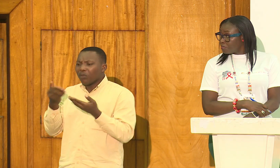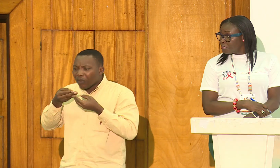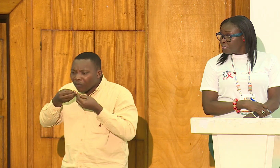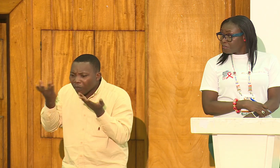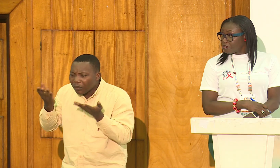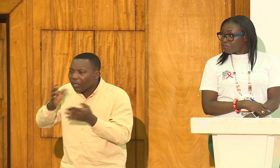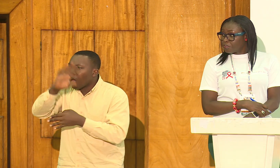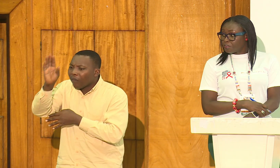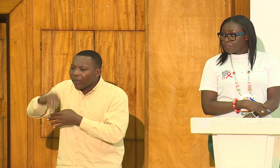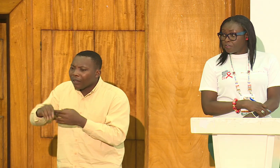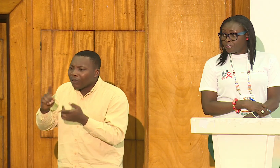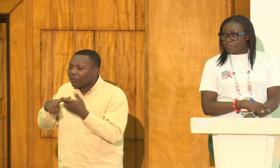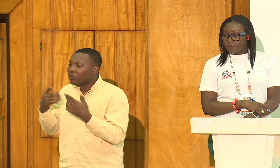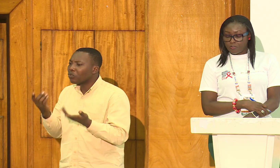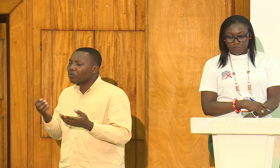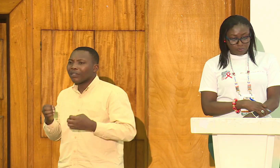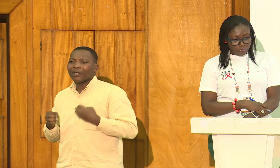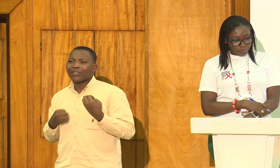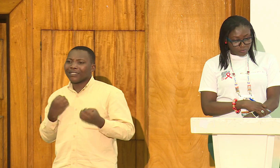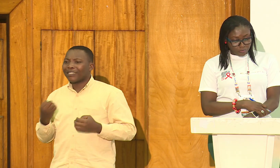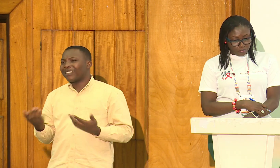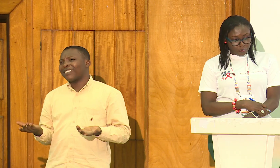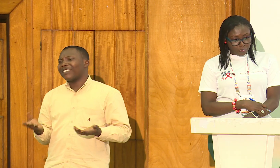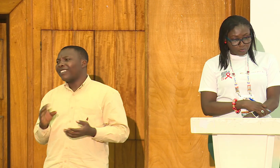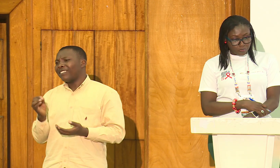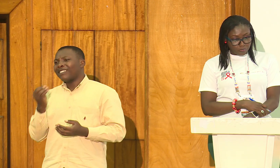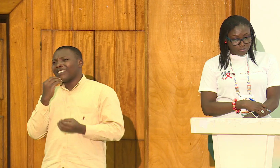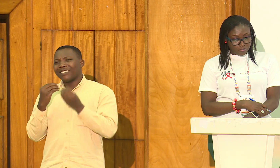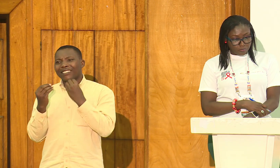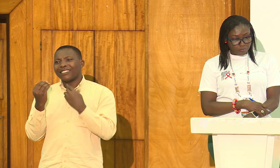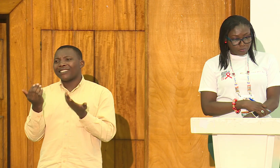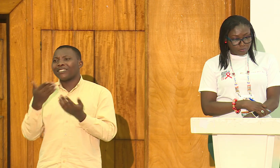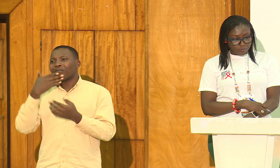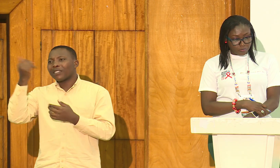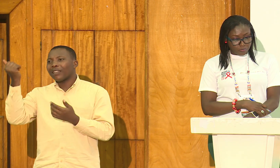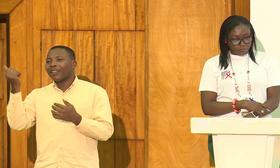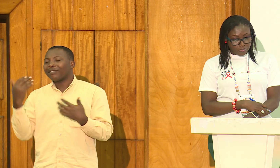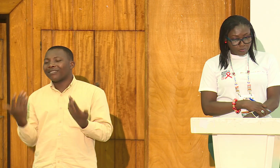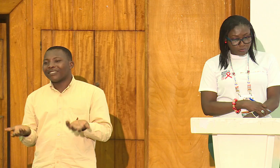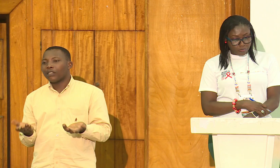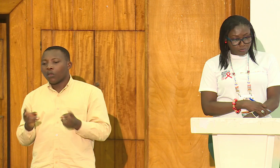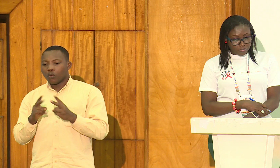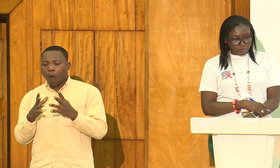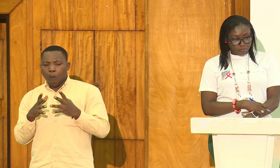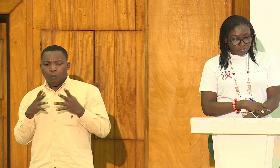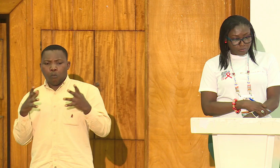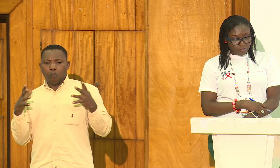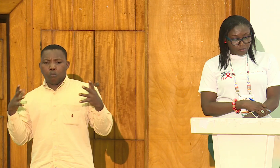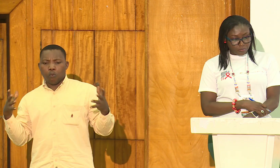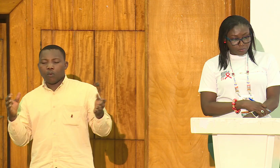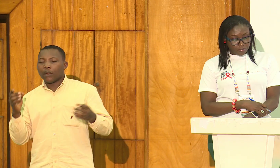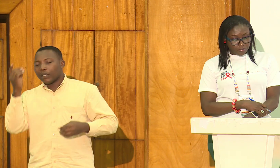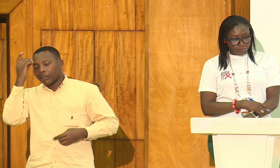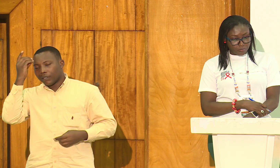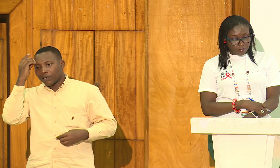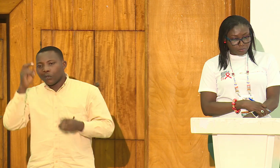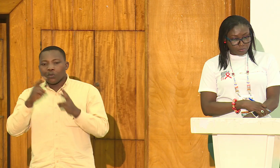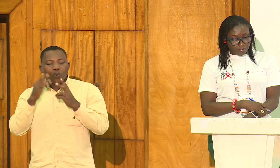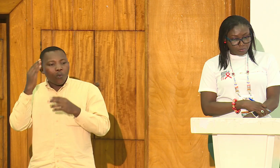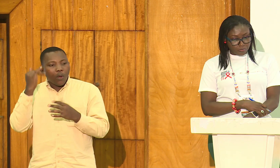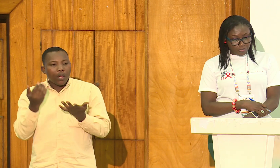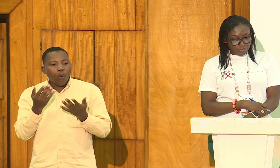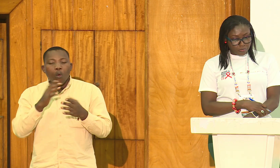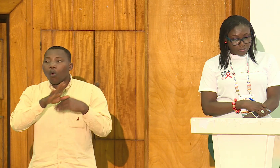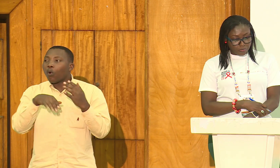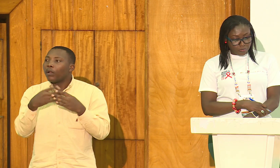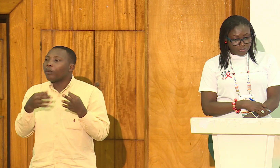to exercise and eat well. So obesity is a disease, and while supportive things are important, it's important